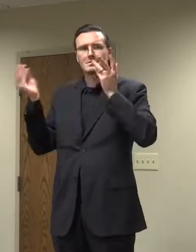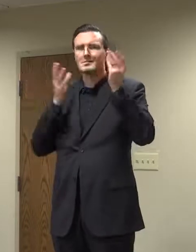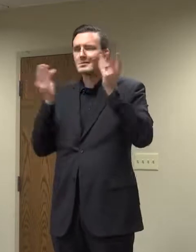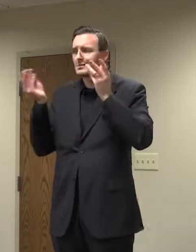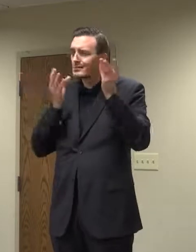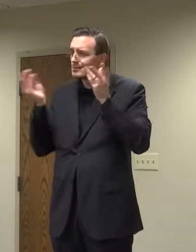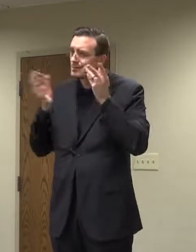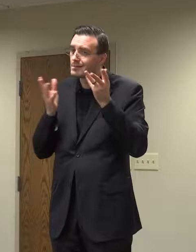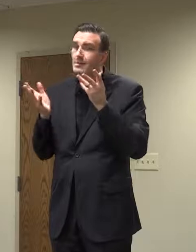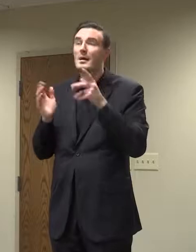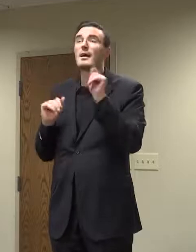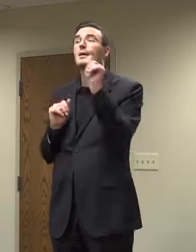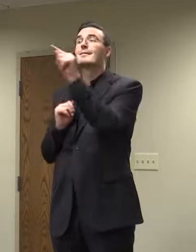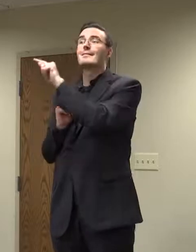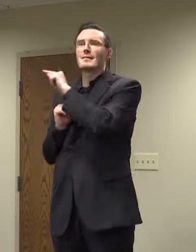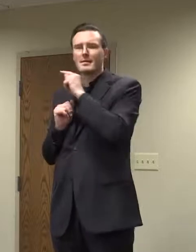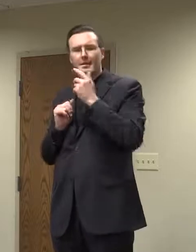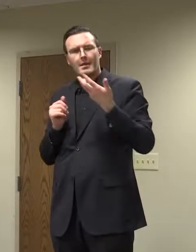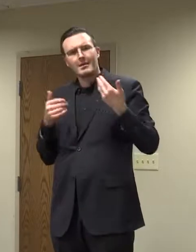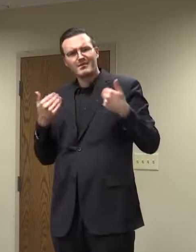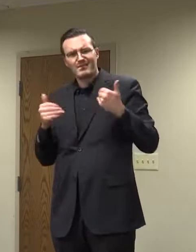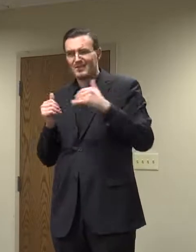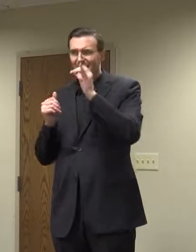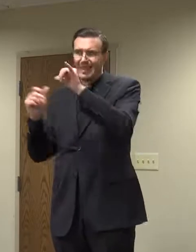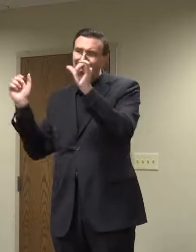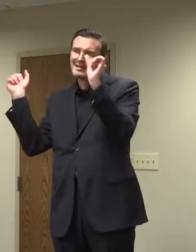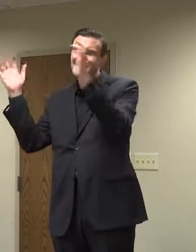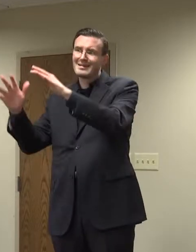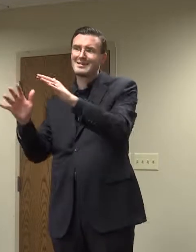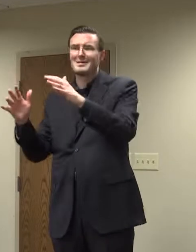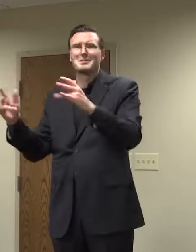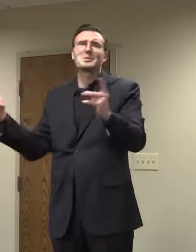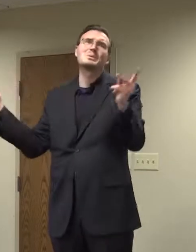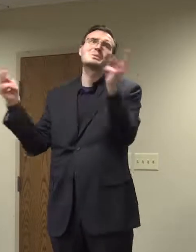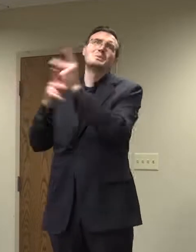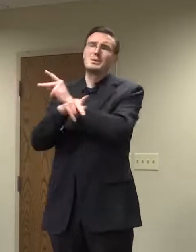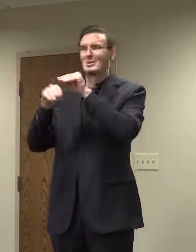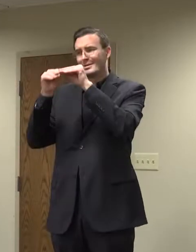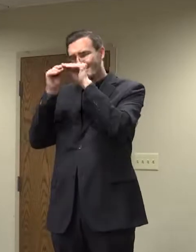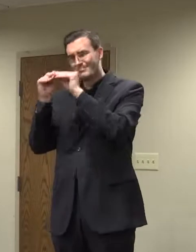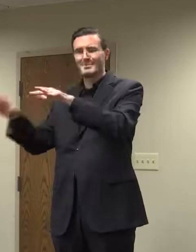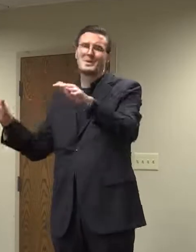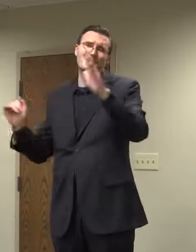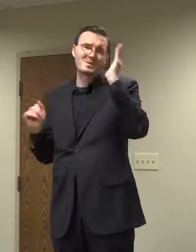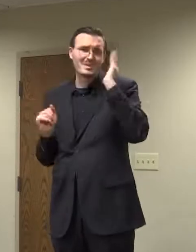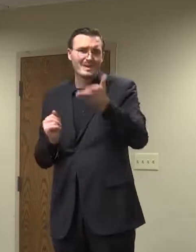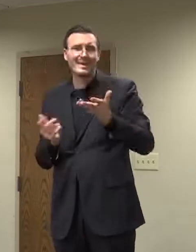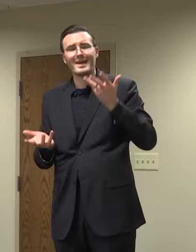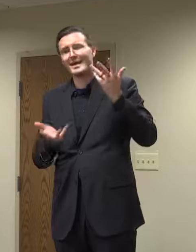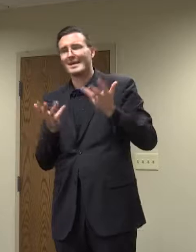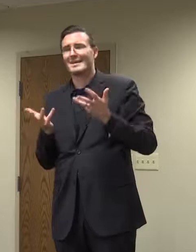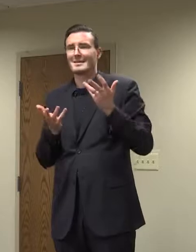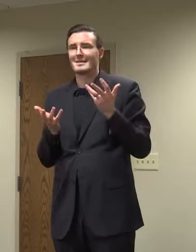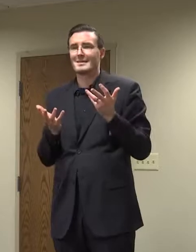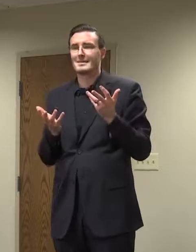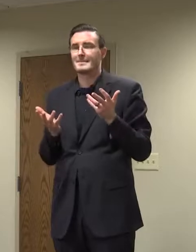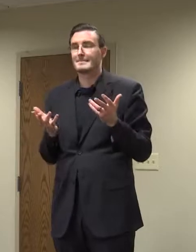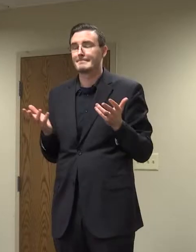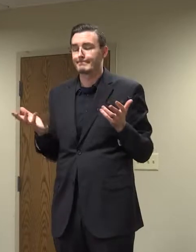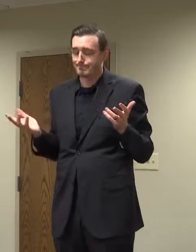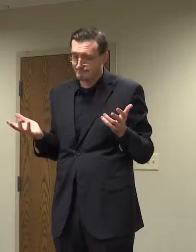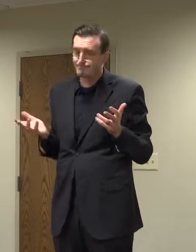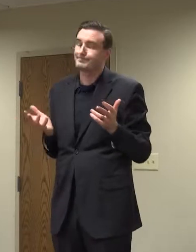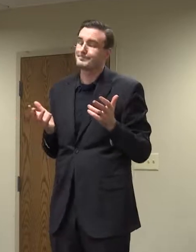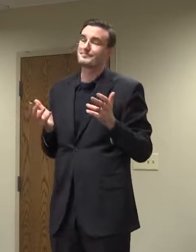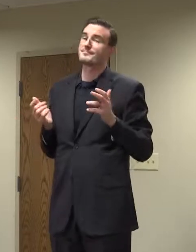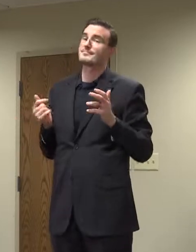that they're very concerned about this kind of event spreading the infection further into the community. So all I can ask is to